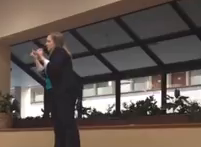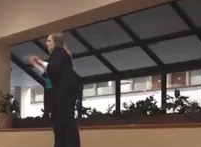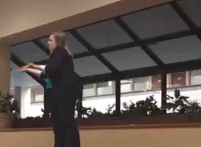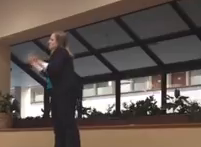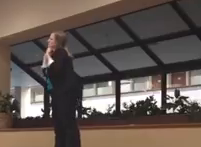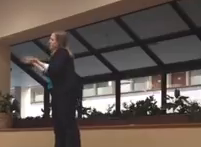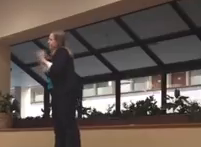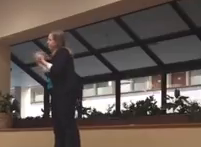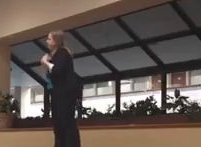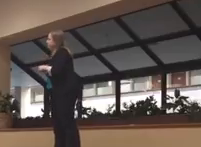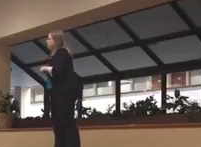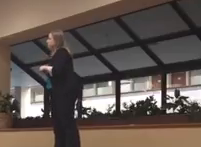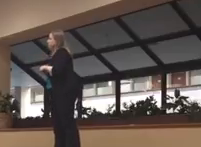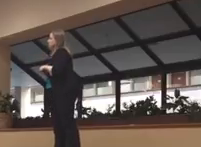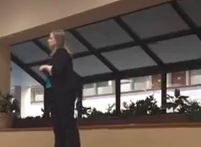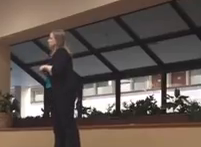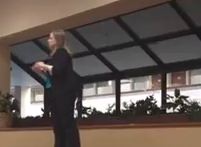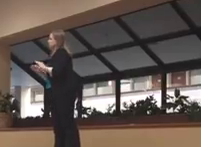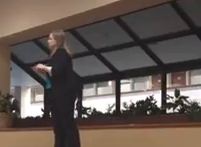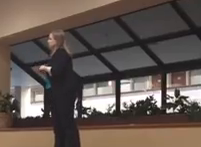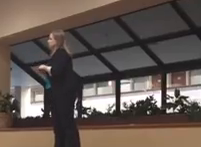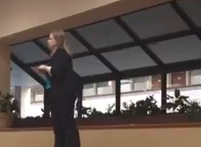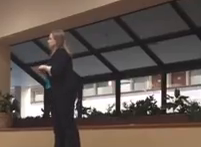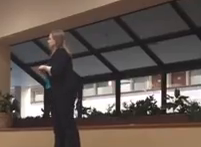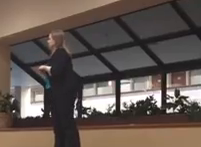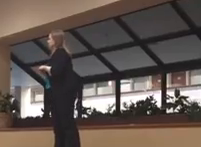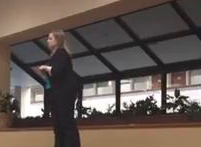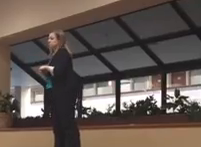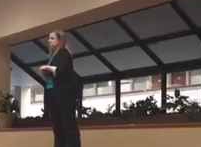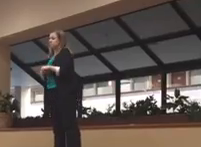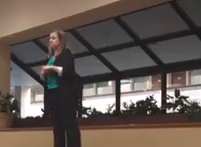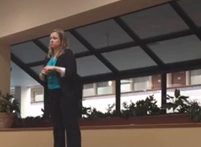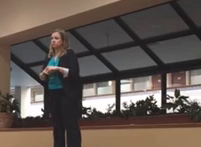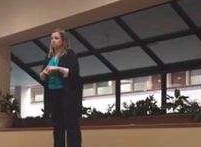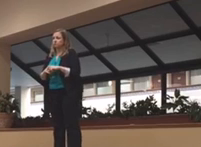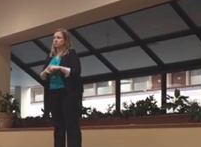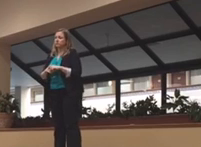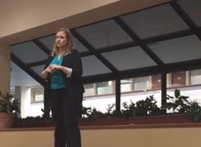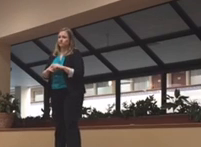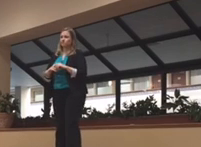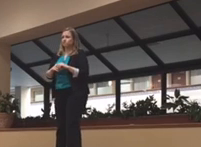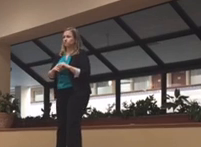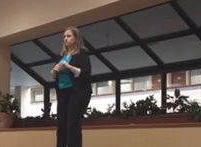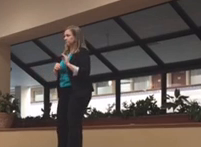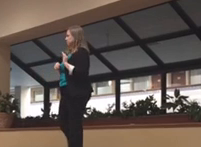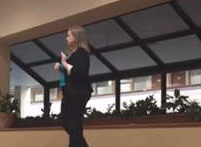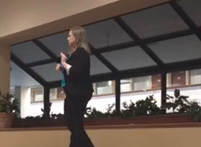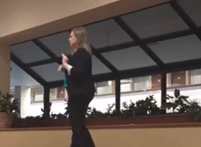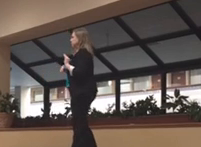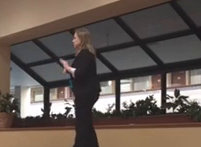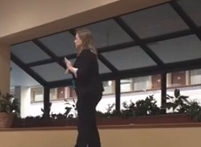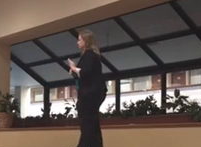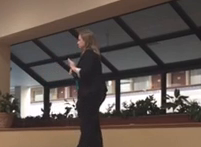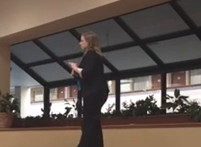rate, I would love your ideas. I would love other ideas to be able to bring to the table and how you're feeling and your feedback regarding